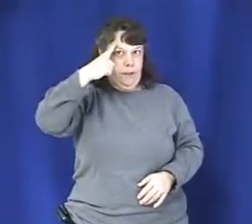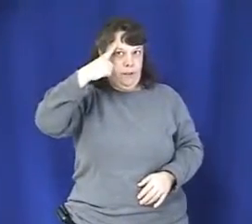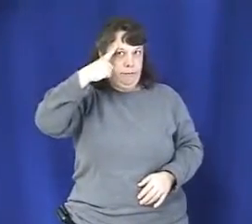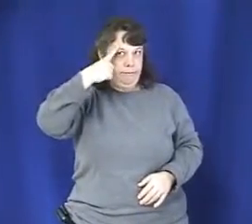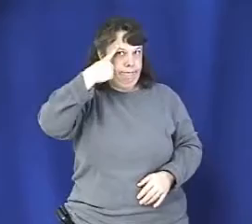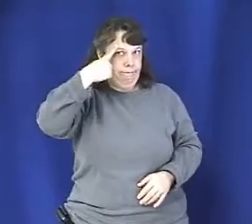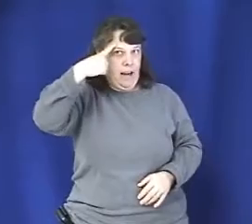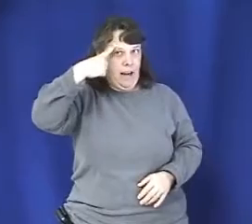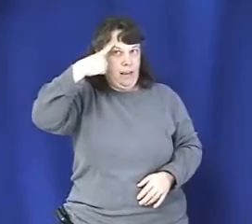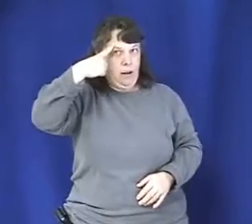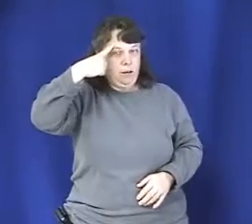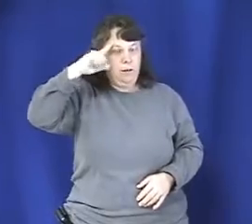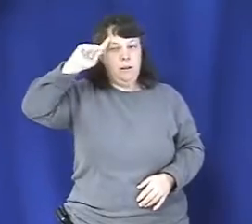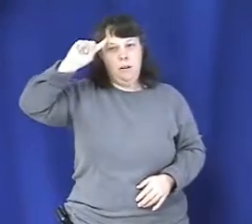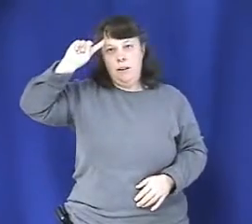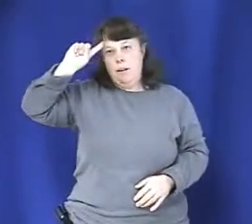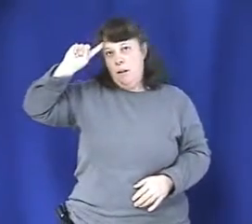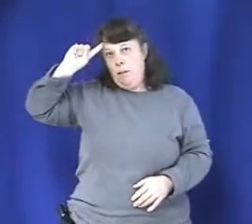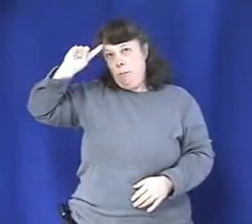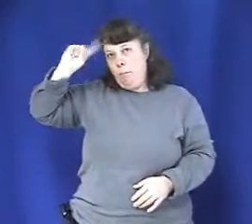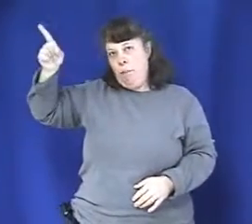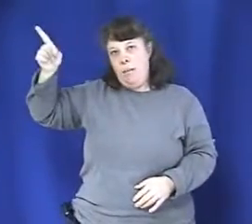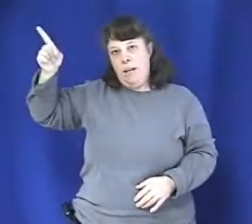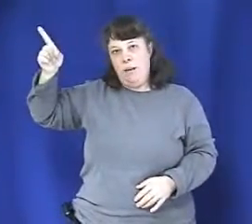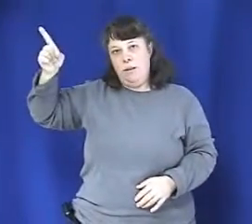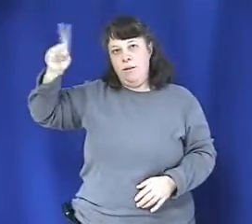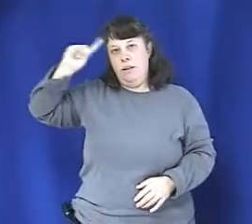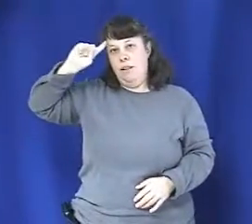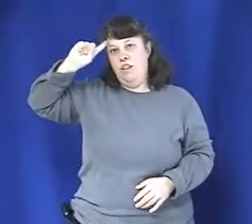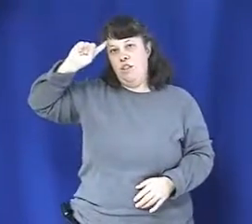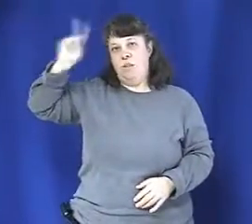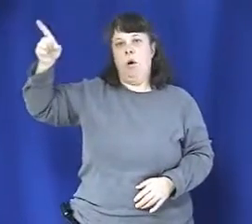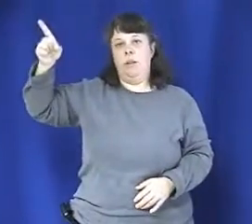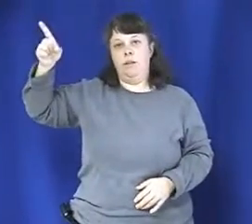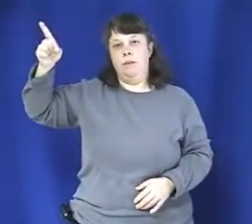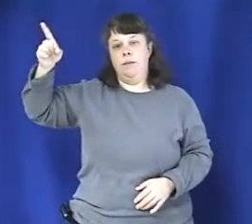the eye there. Pops out. Smart.